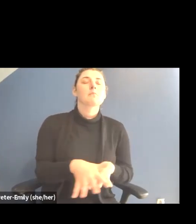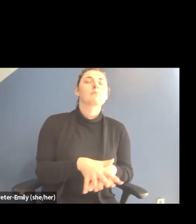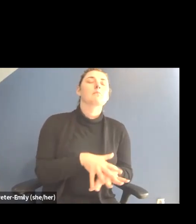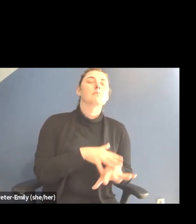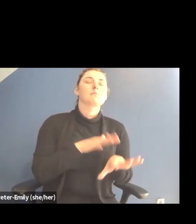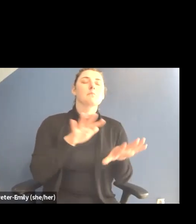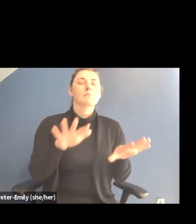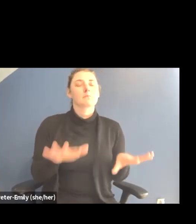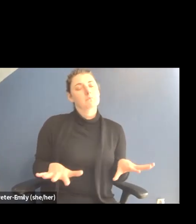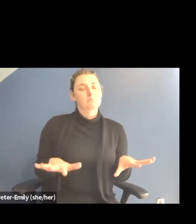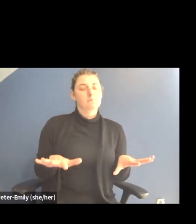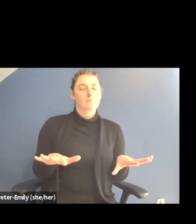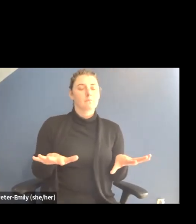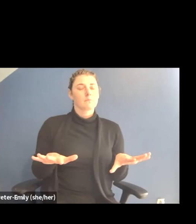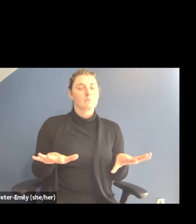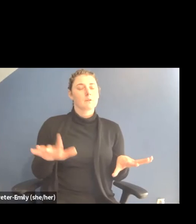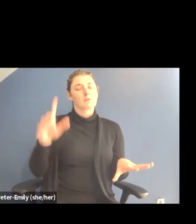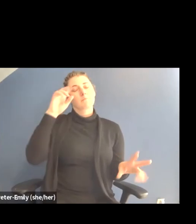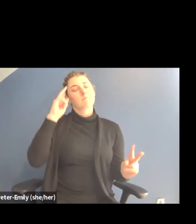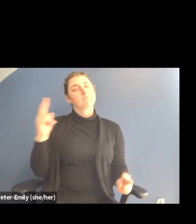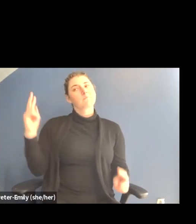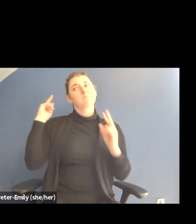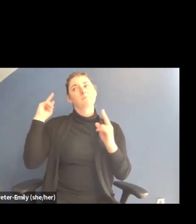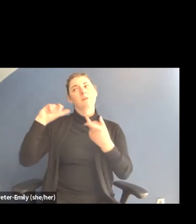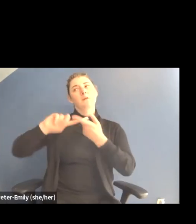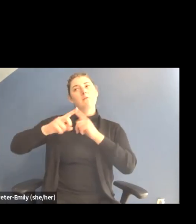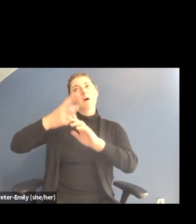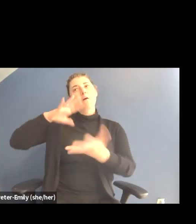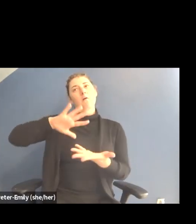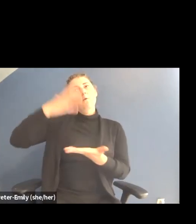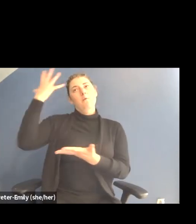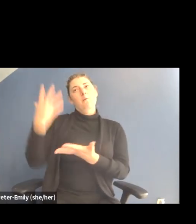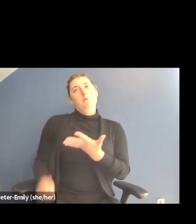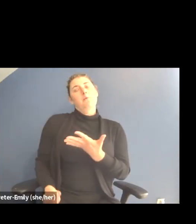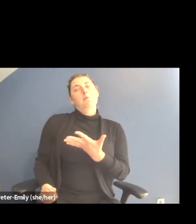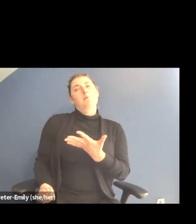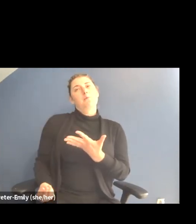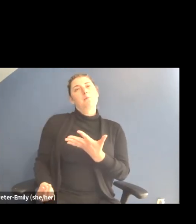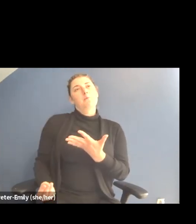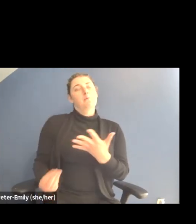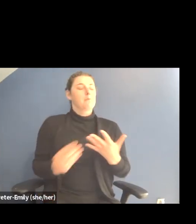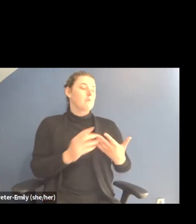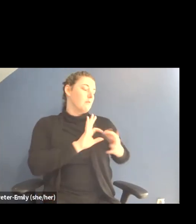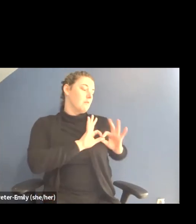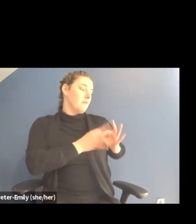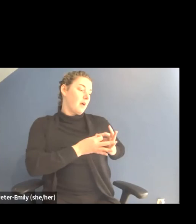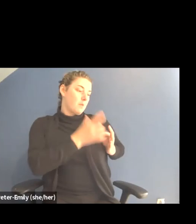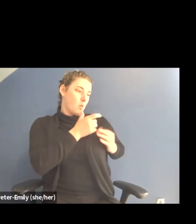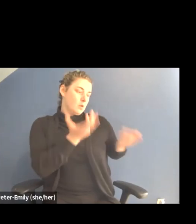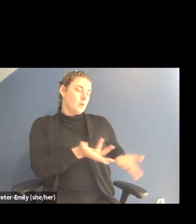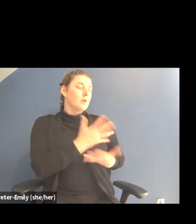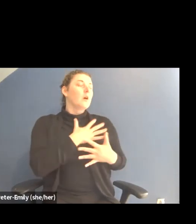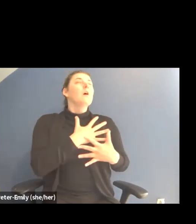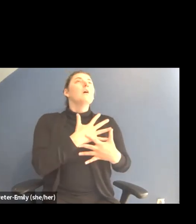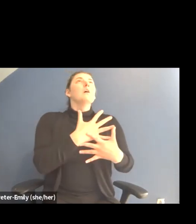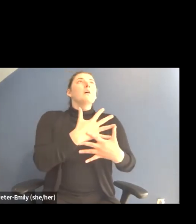breathe. For the homies that ain't here, breathe. For the kin that is, breathe.